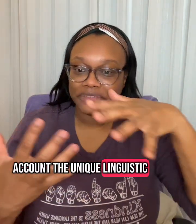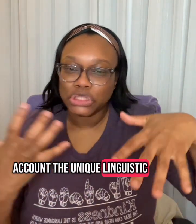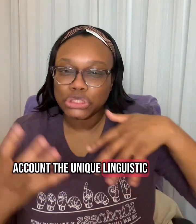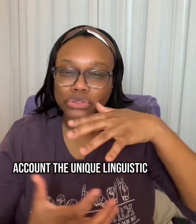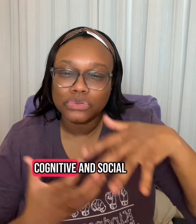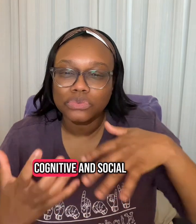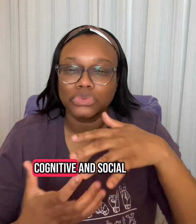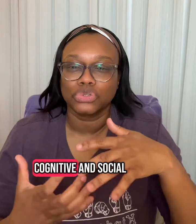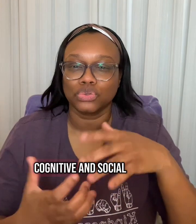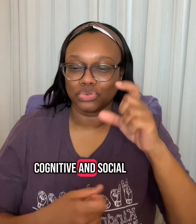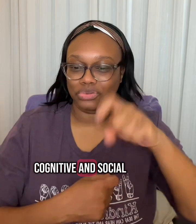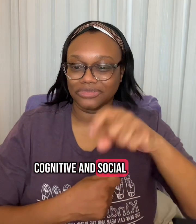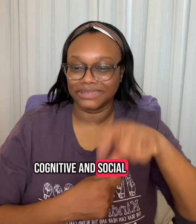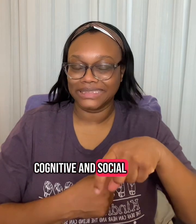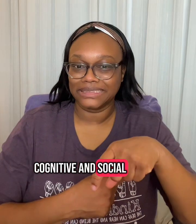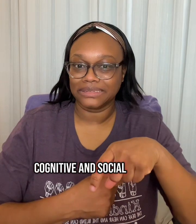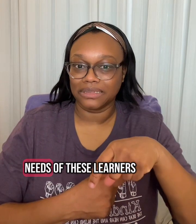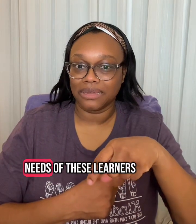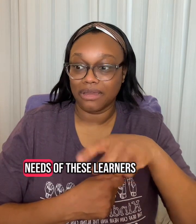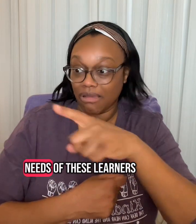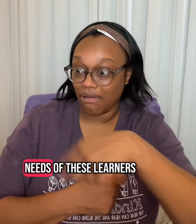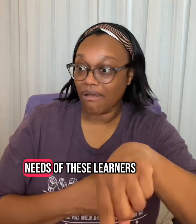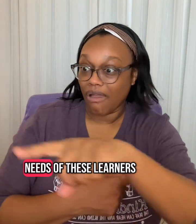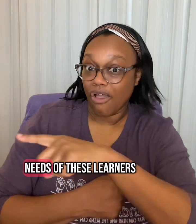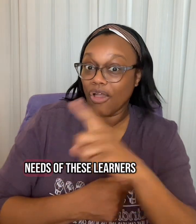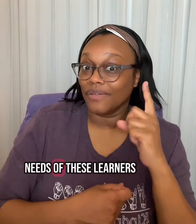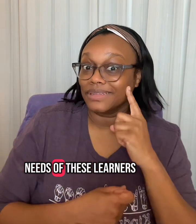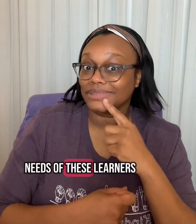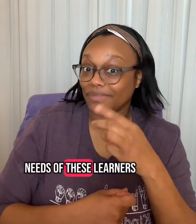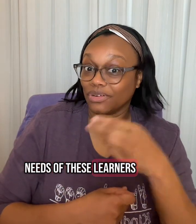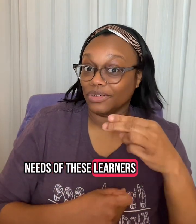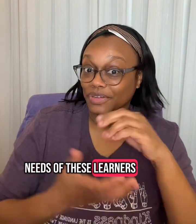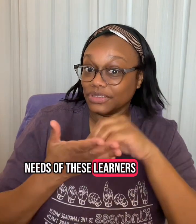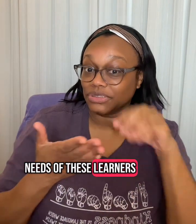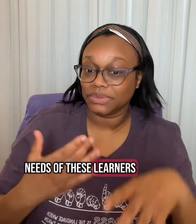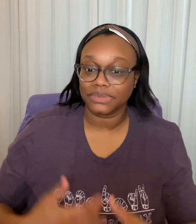linguistic, cognitive, and social needs of these learners.